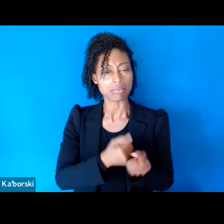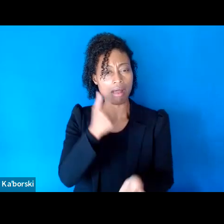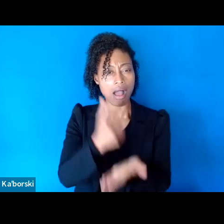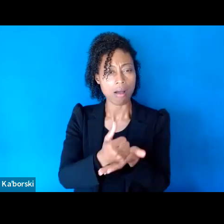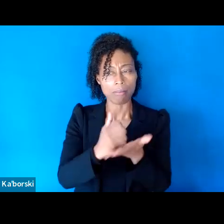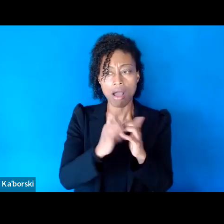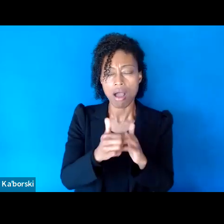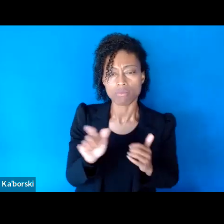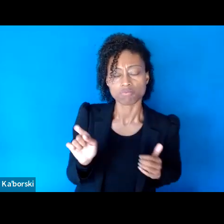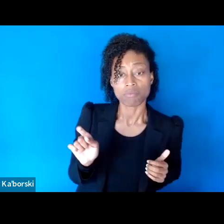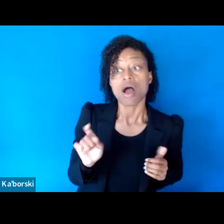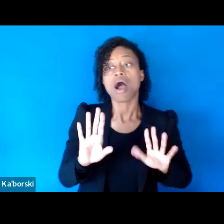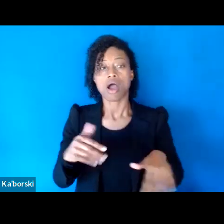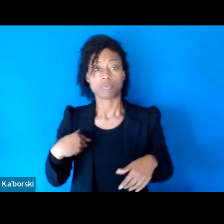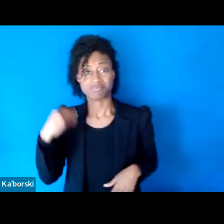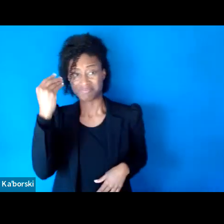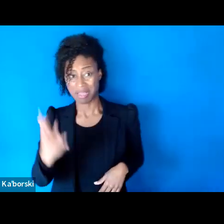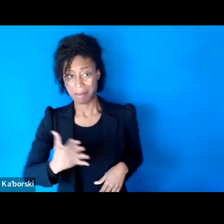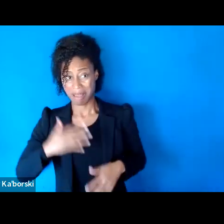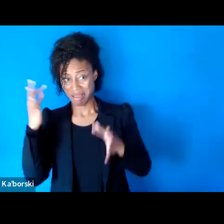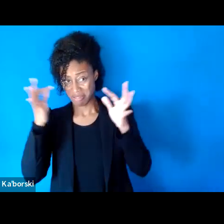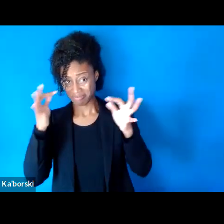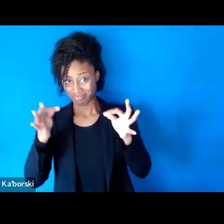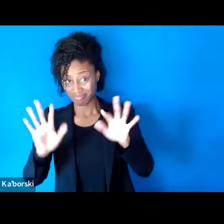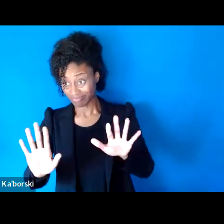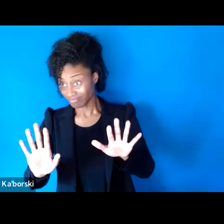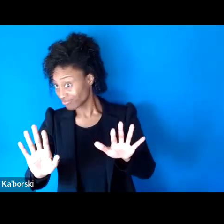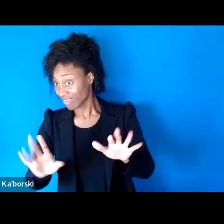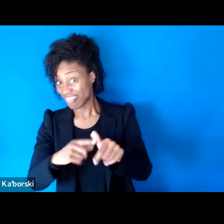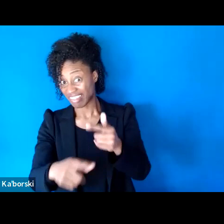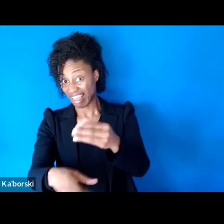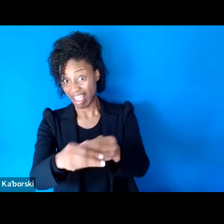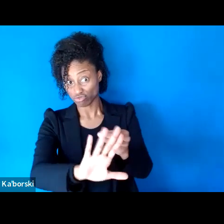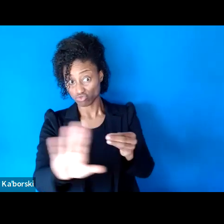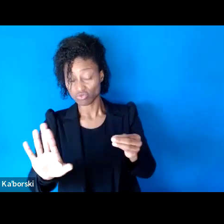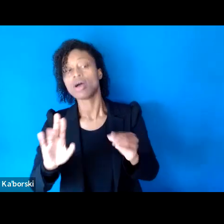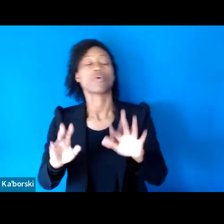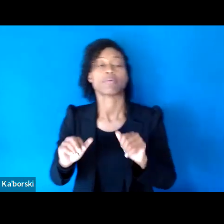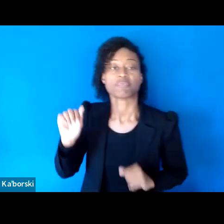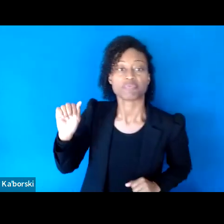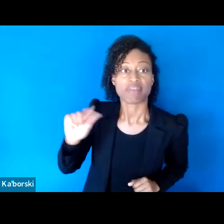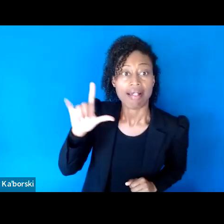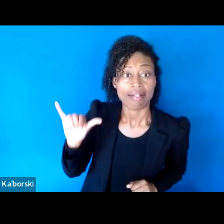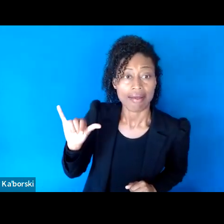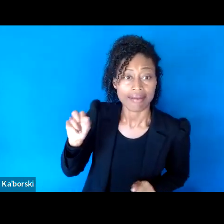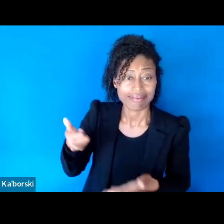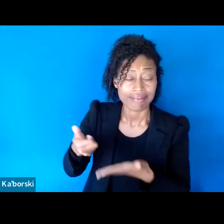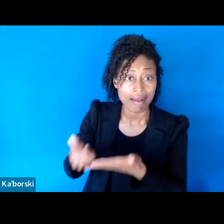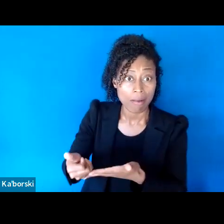well. I think one way to be an ally in a way that is helpful is just